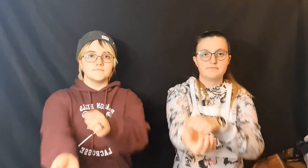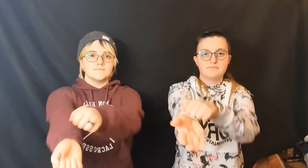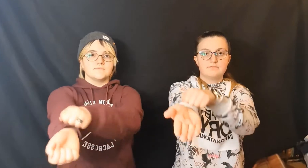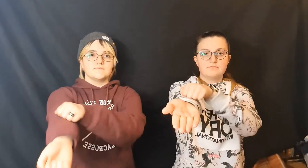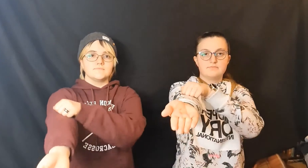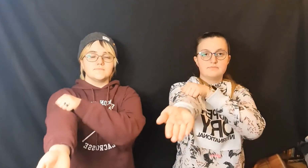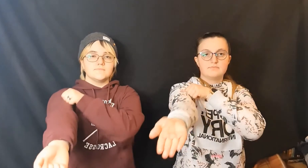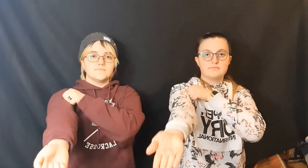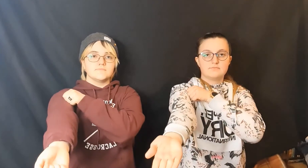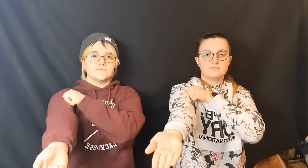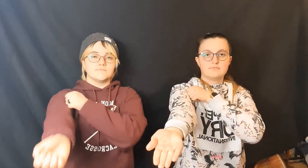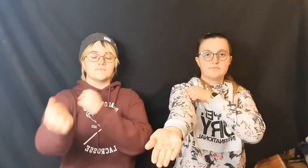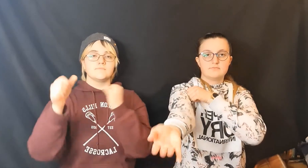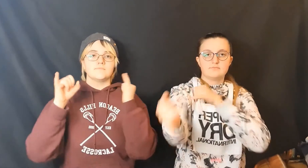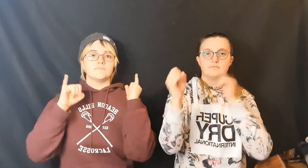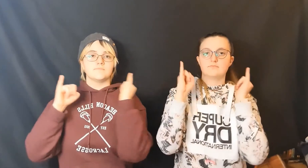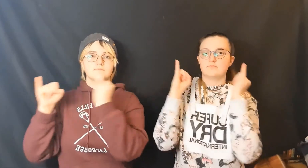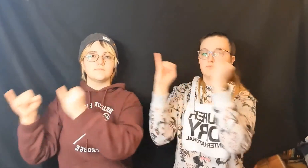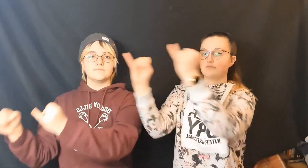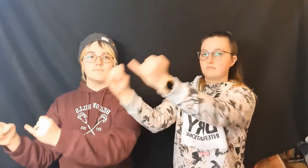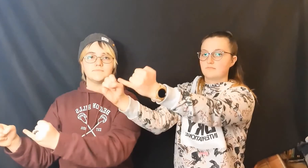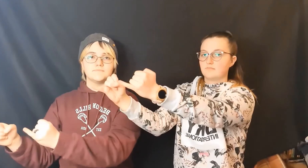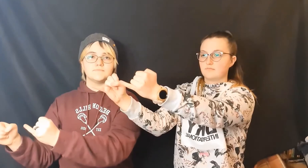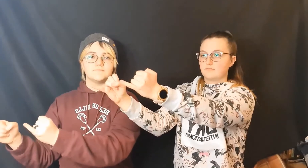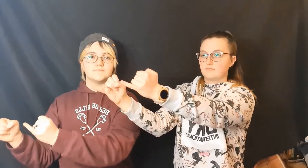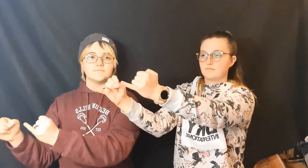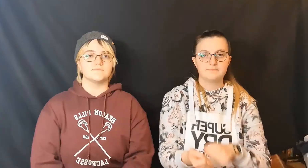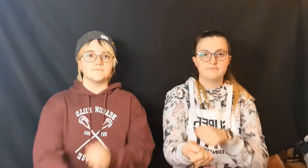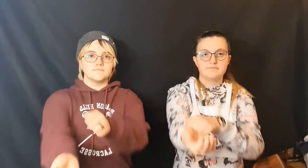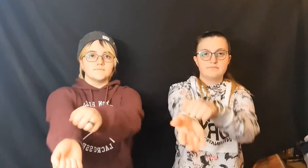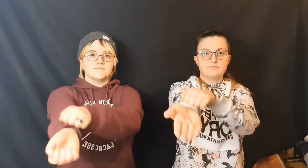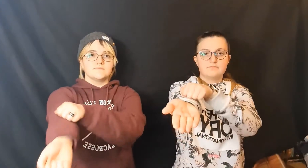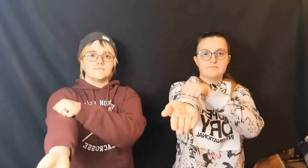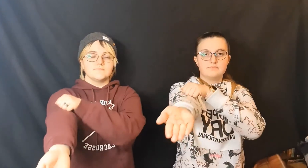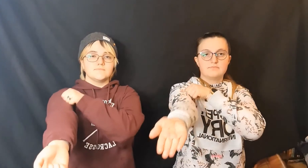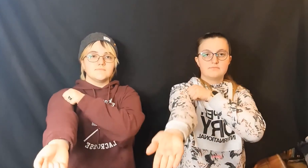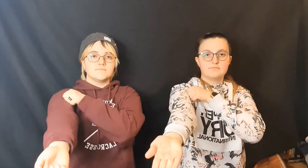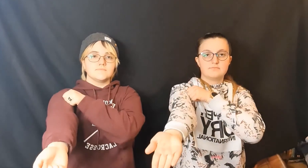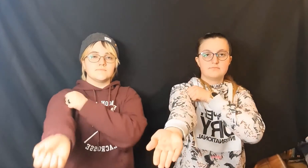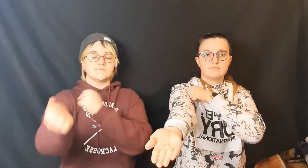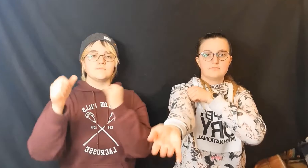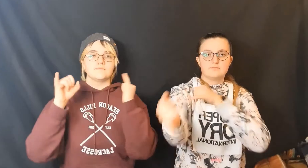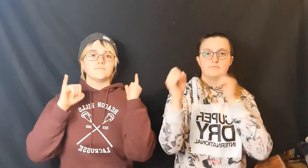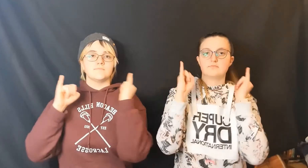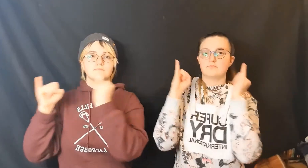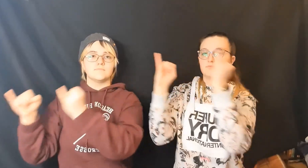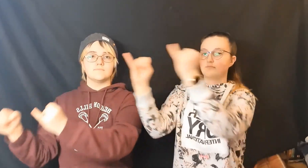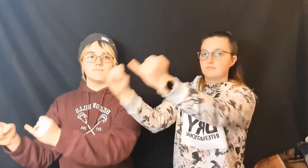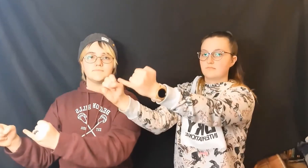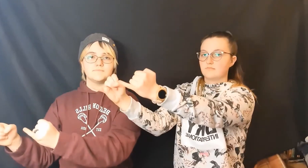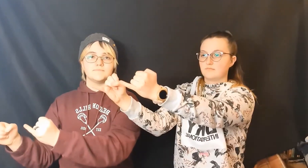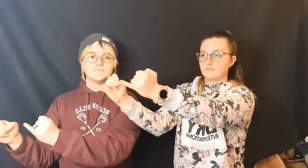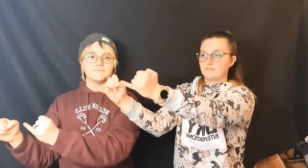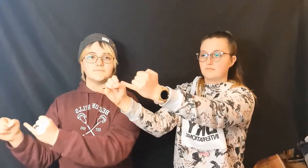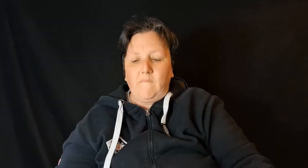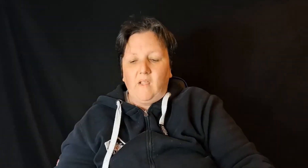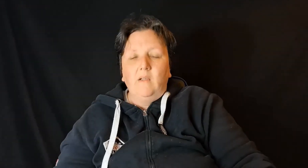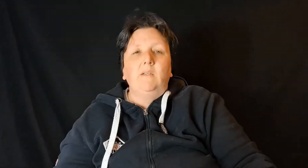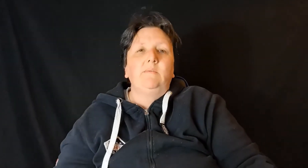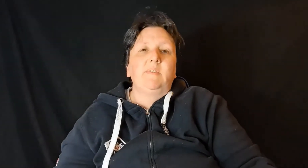But deliver us from evil. But deliver us from evil.